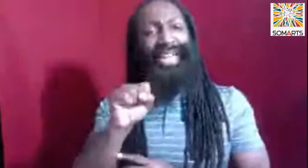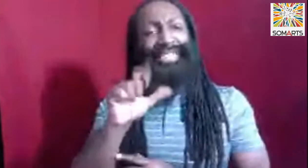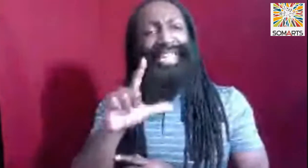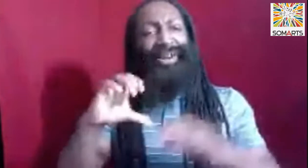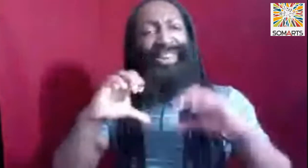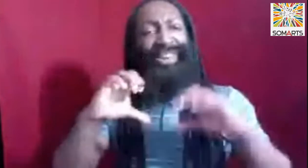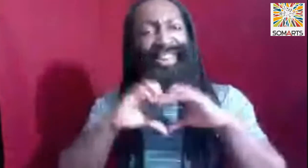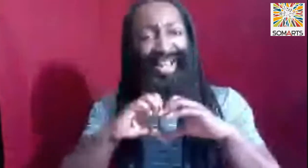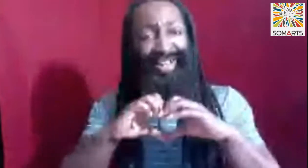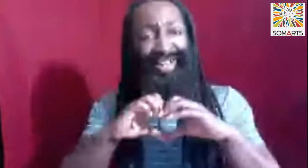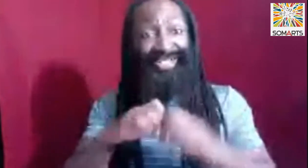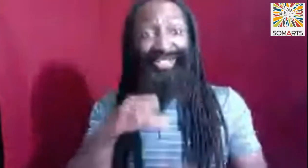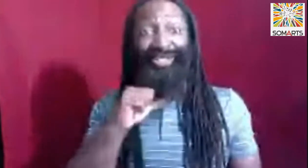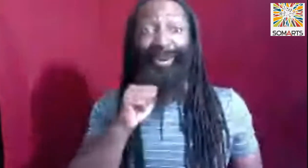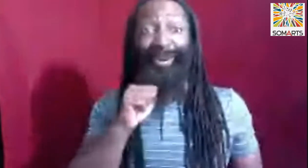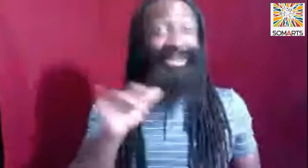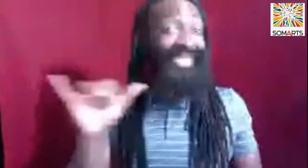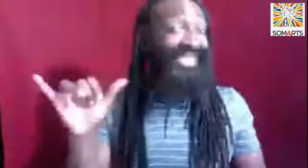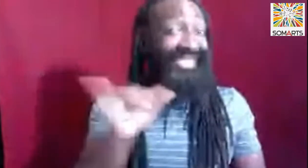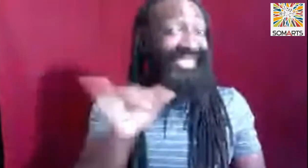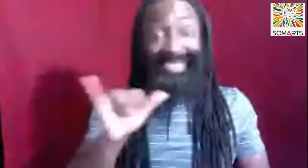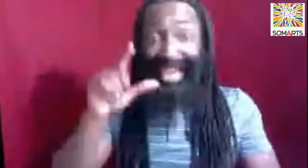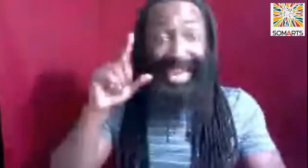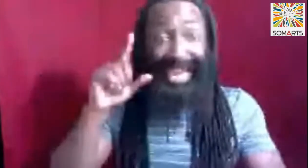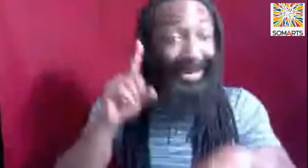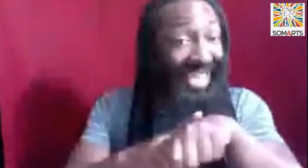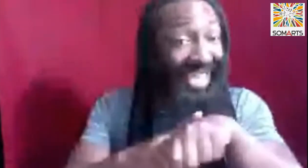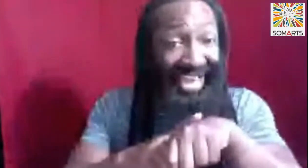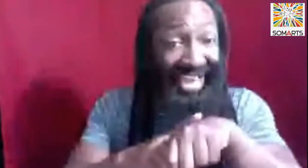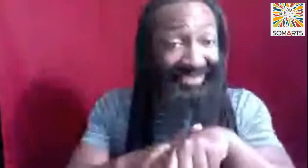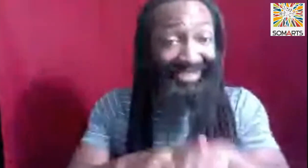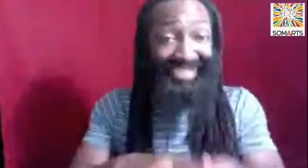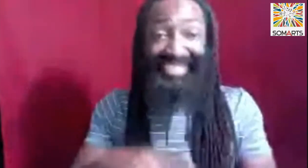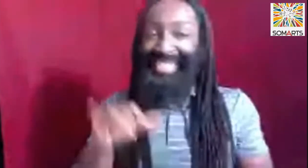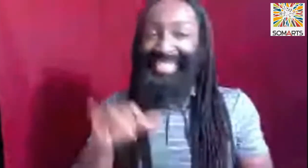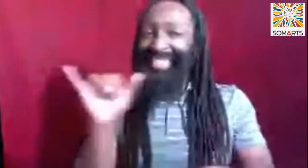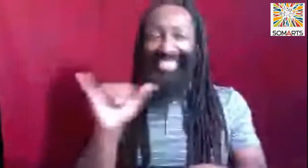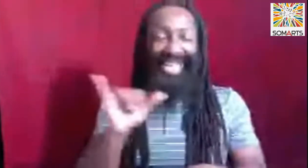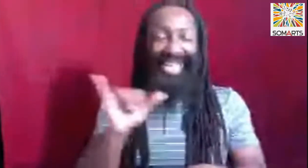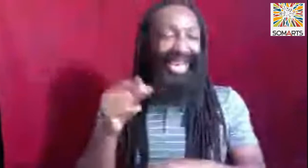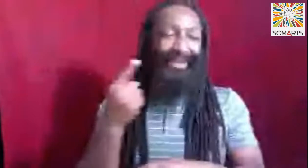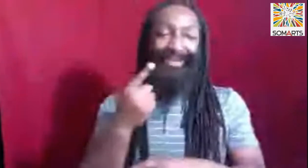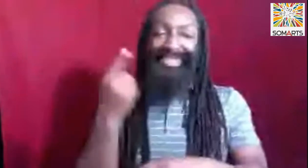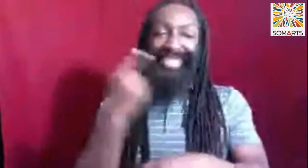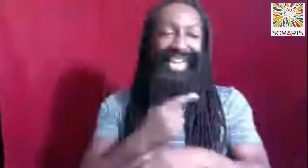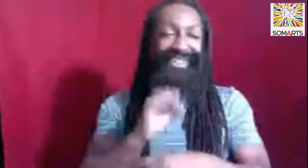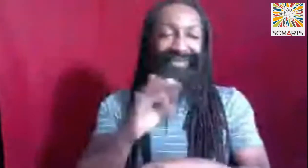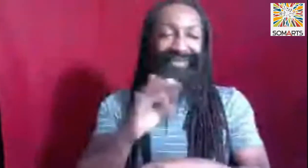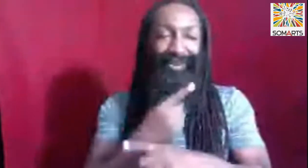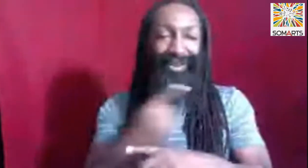have another panel and workshop. So you don't want to miss that. Same time, same